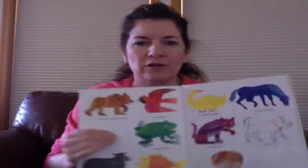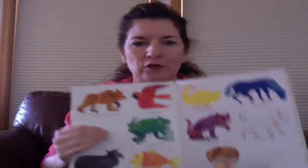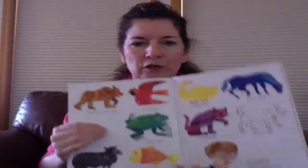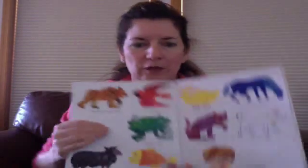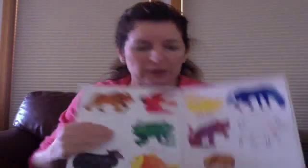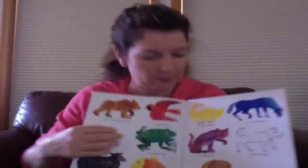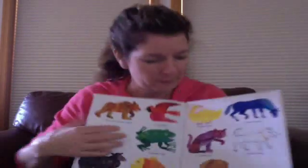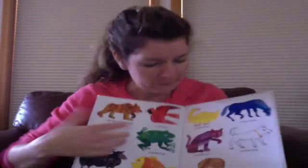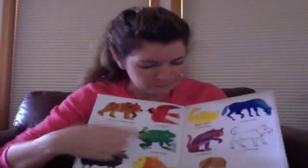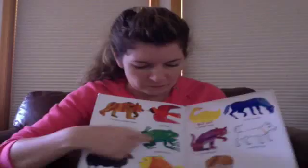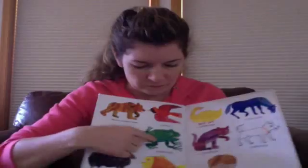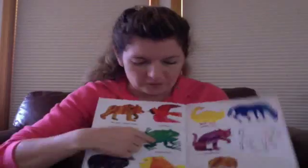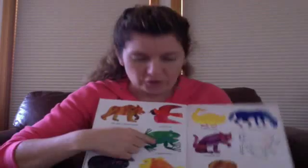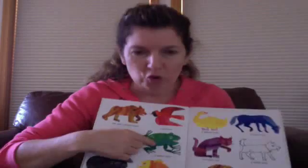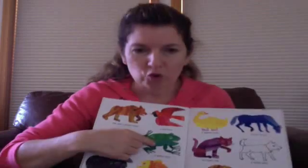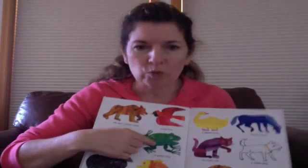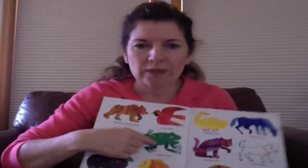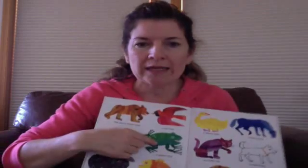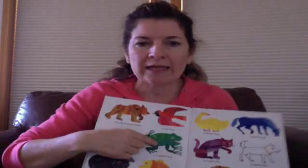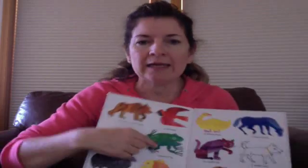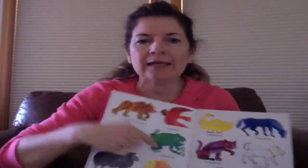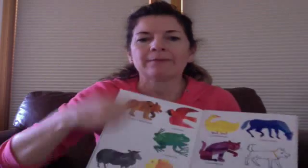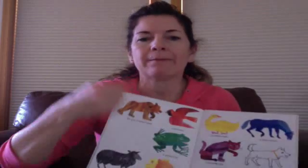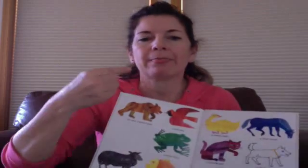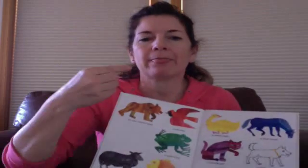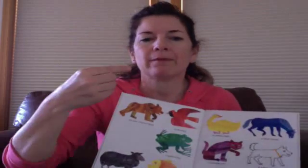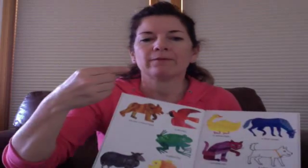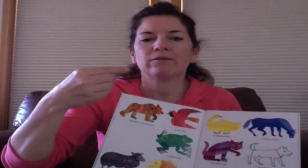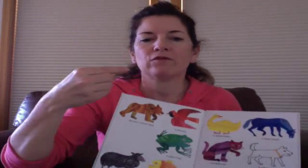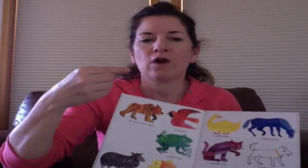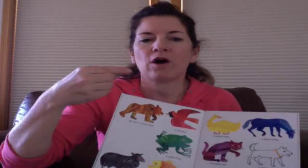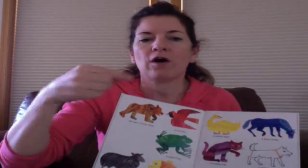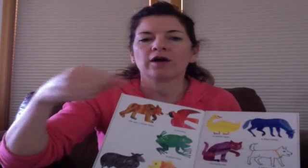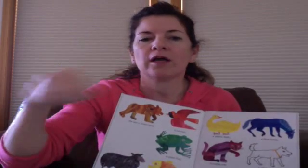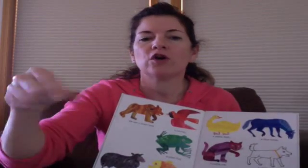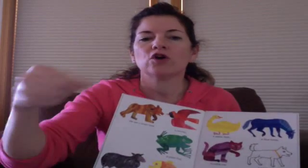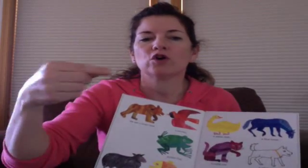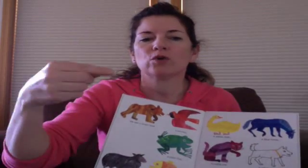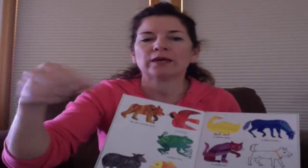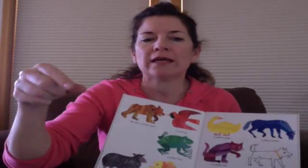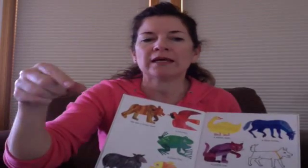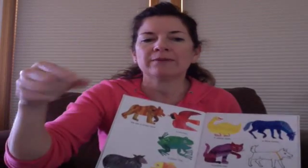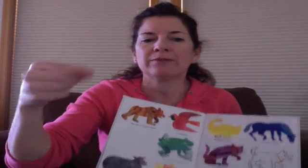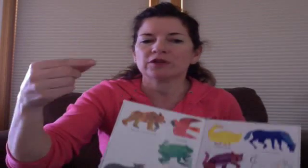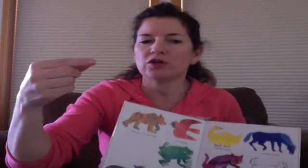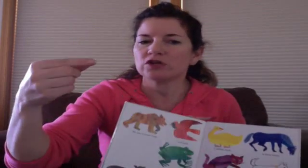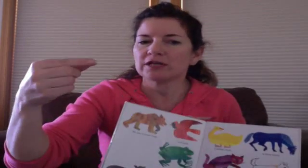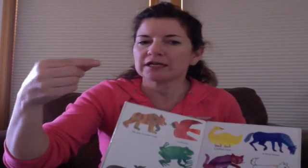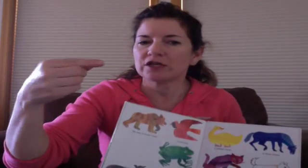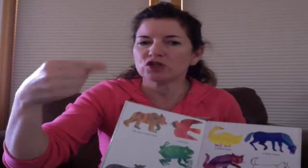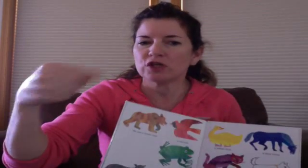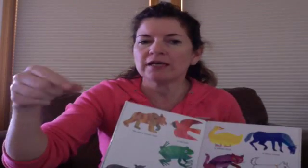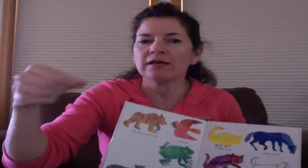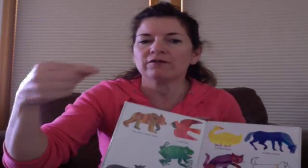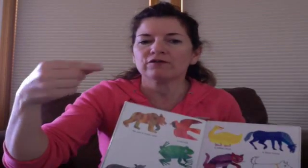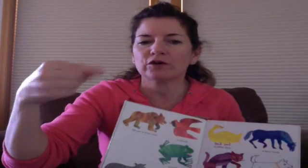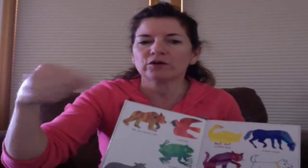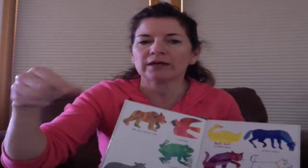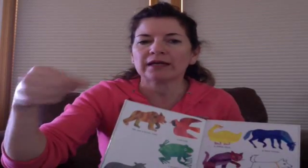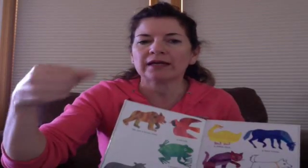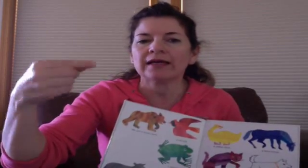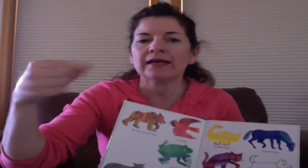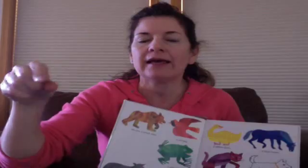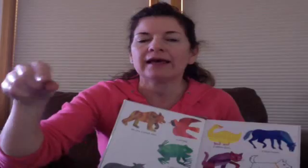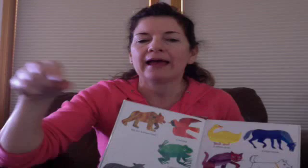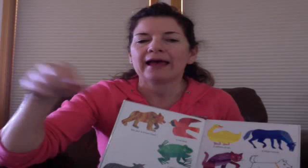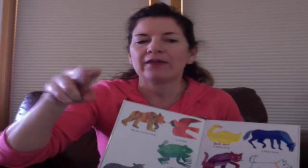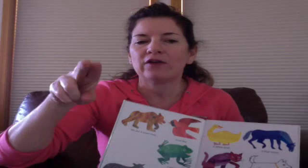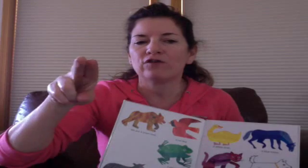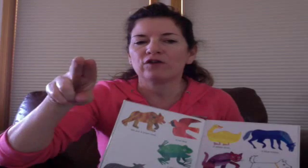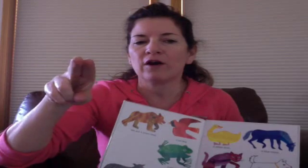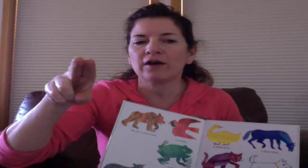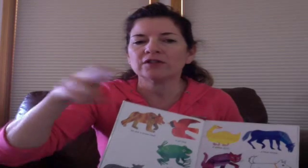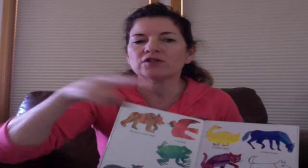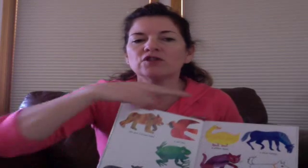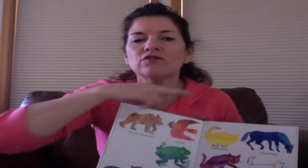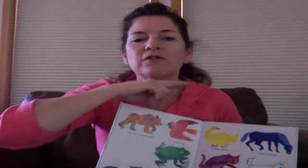look. Green frog. Green, you shake a G for green, and then frog is 2